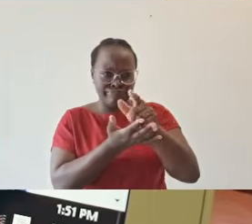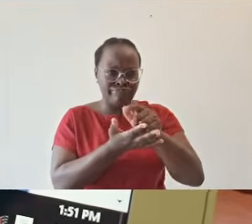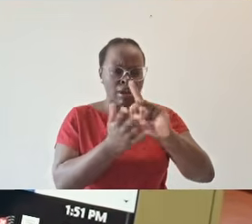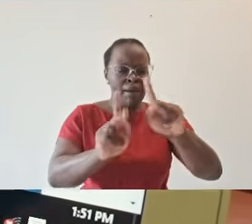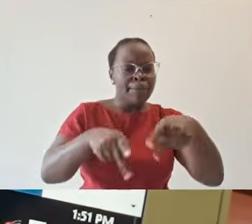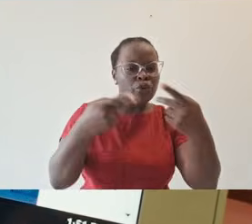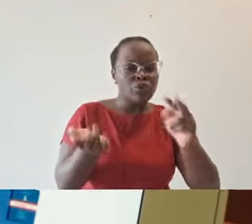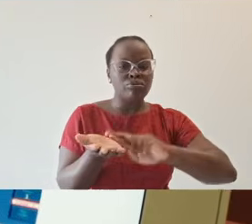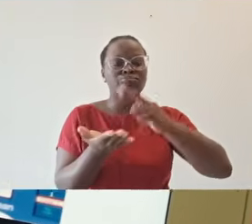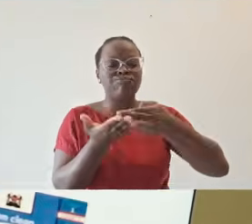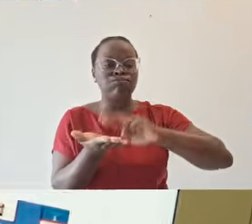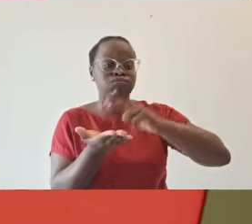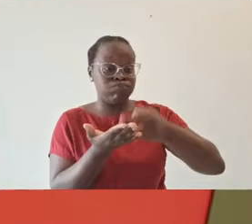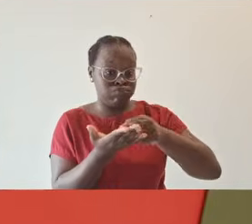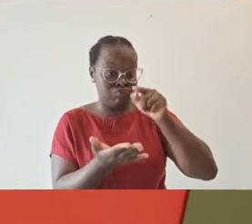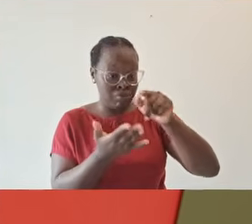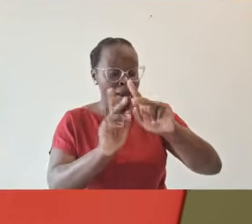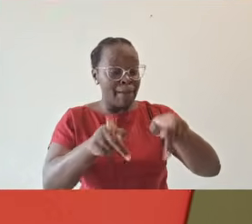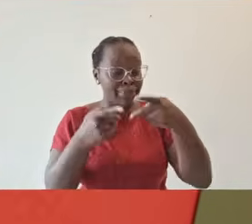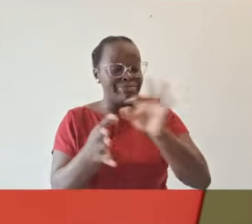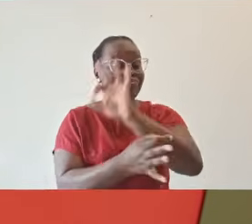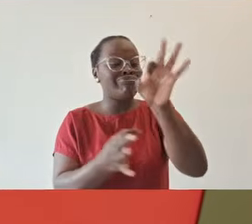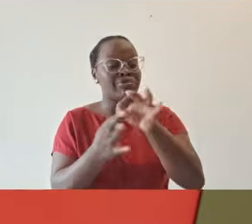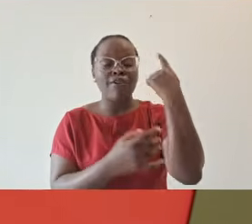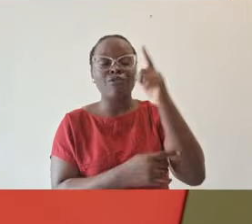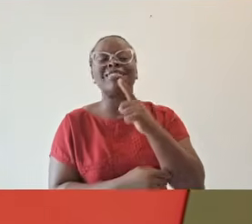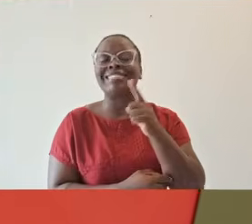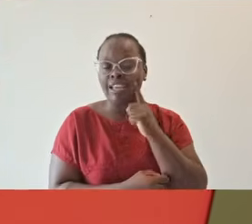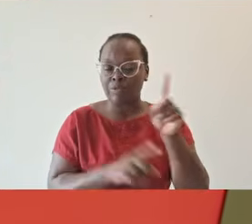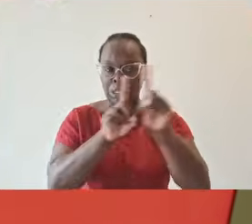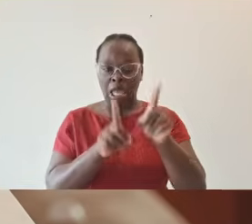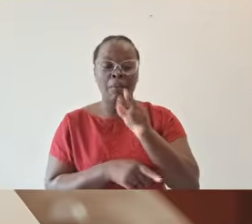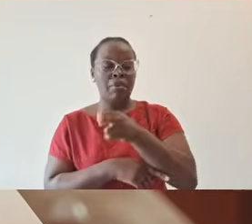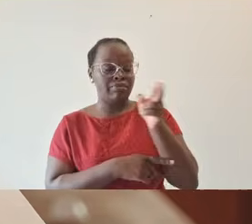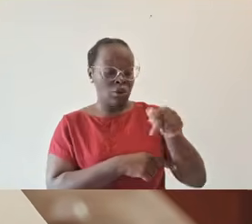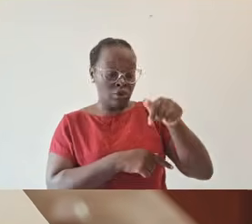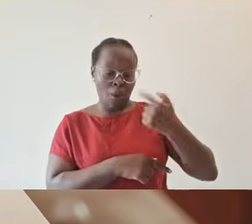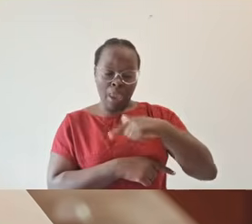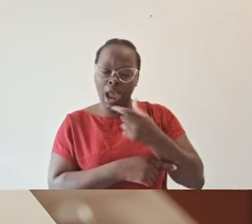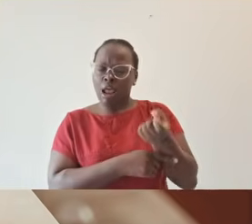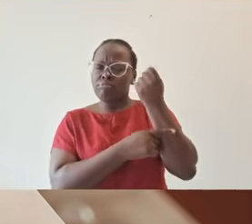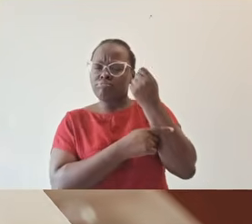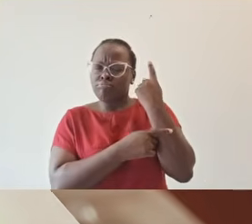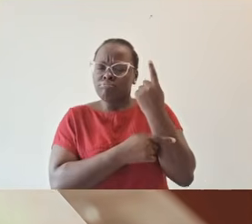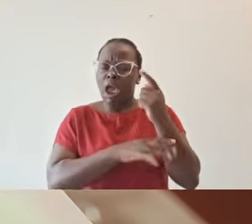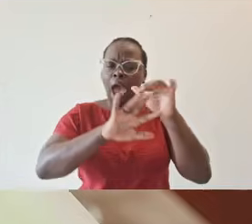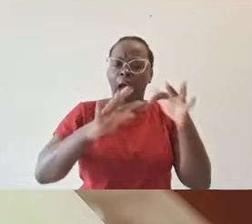materials designed specifically for deaf and hard of hearing learners. Today, we explore why language access matters, how